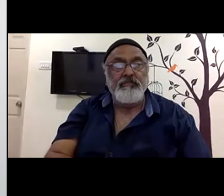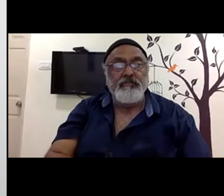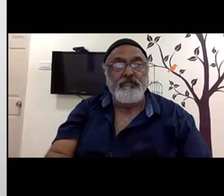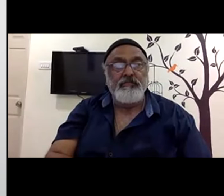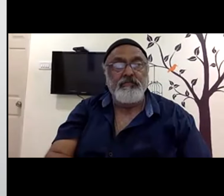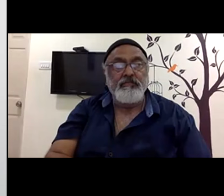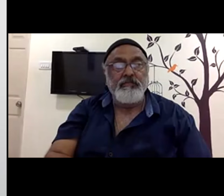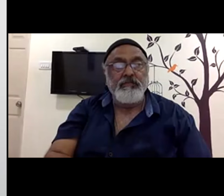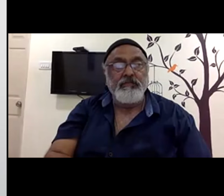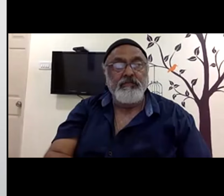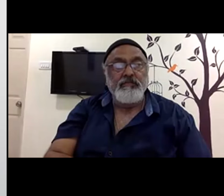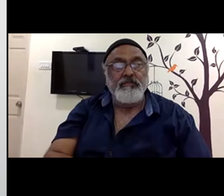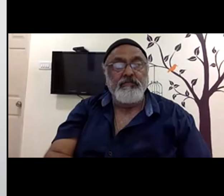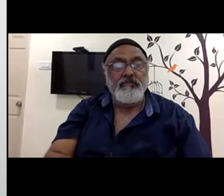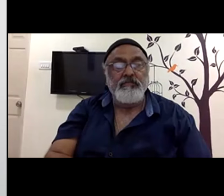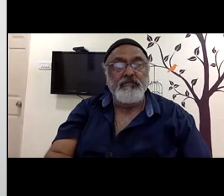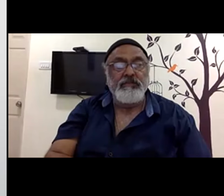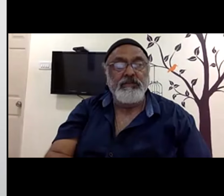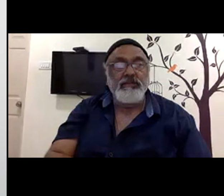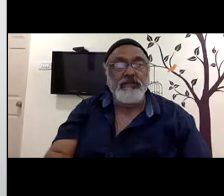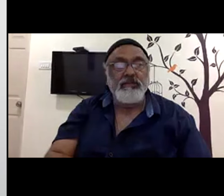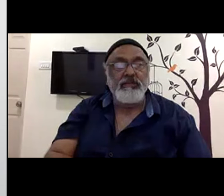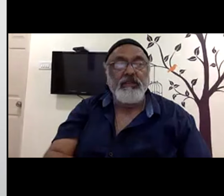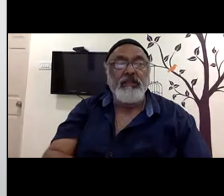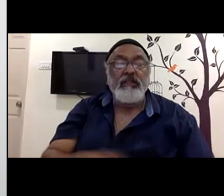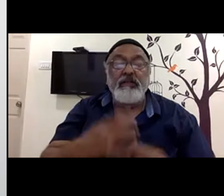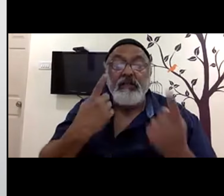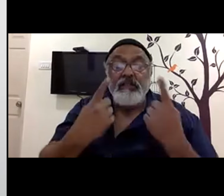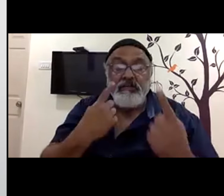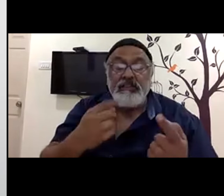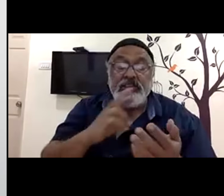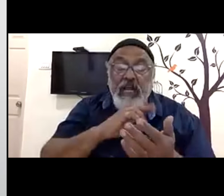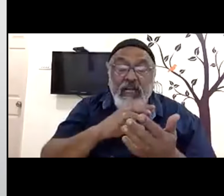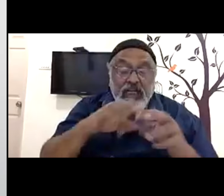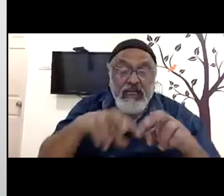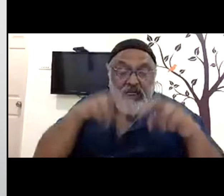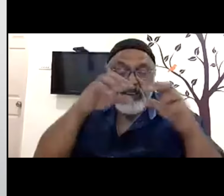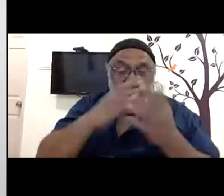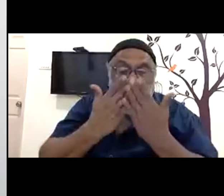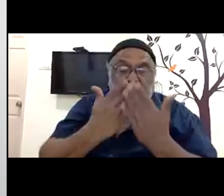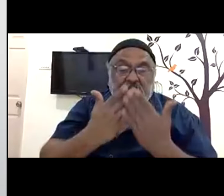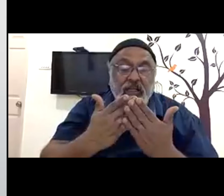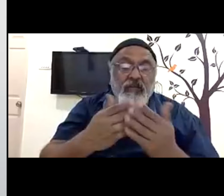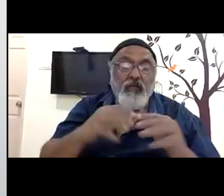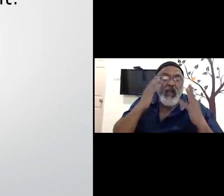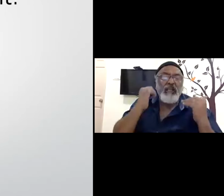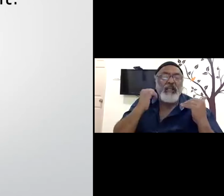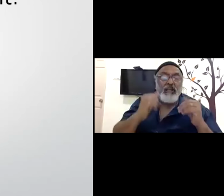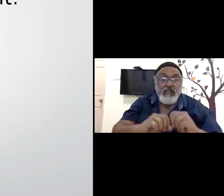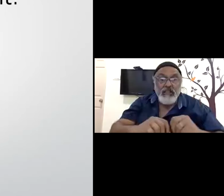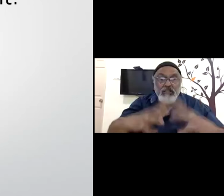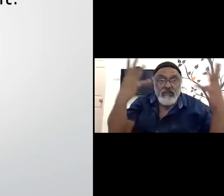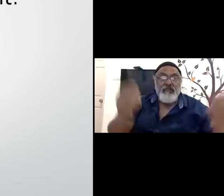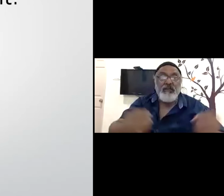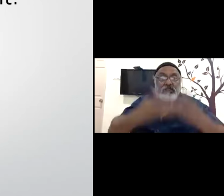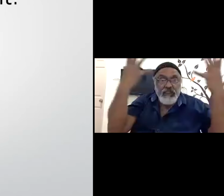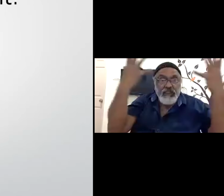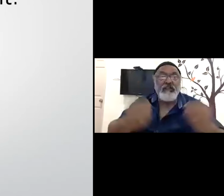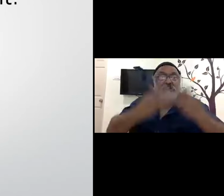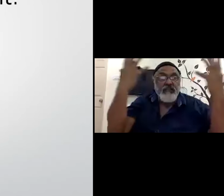So it is, as somebody said, investigate. So it is a study for discovery of new knowledge, or maybe